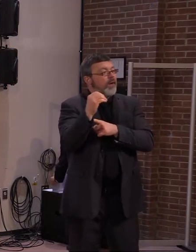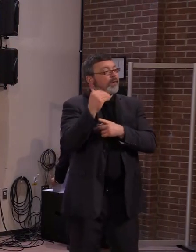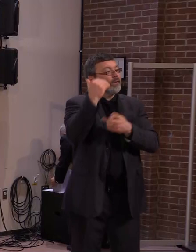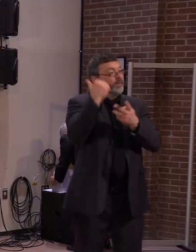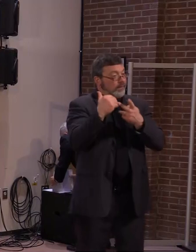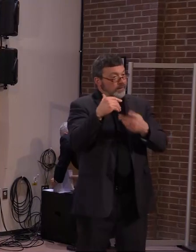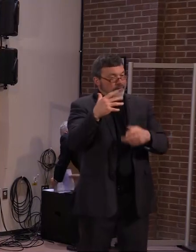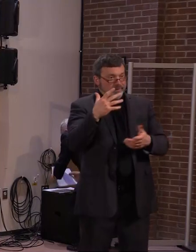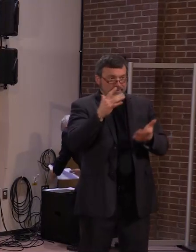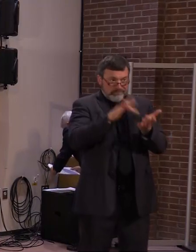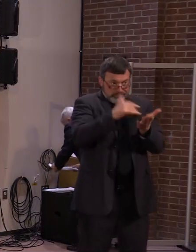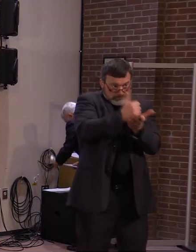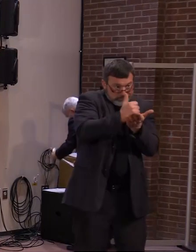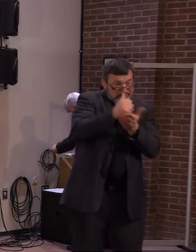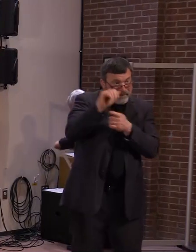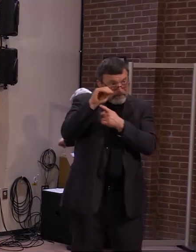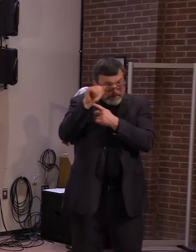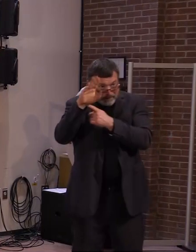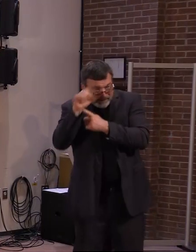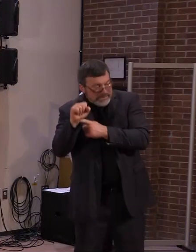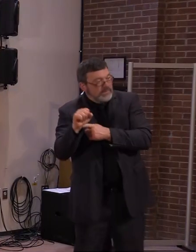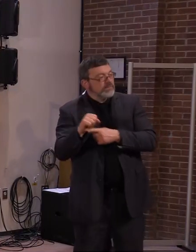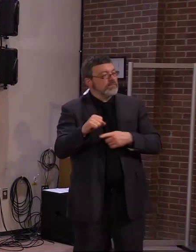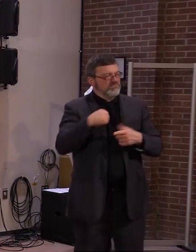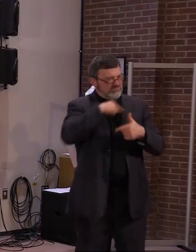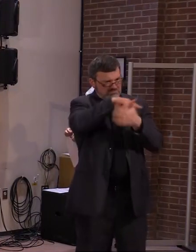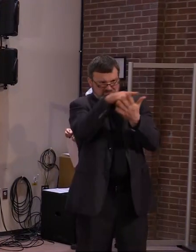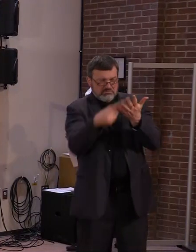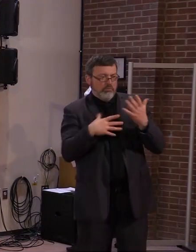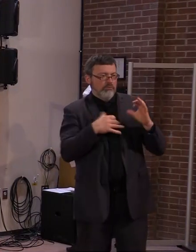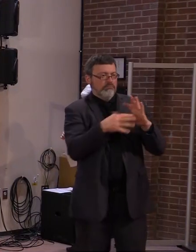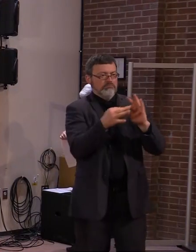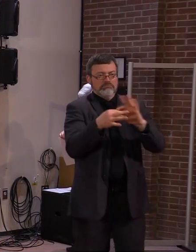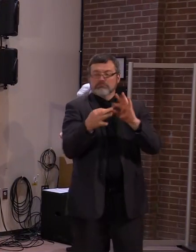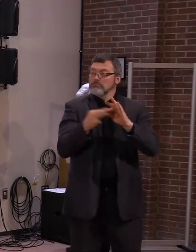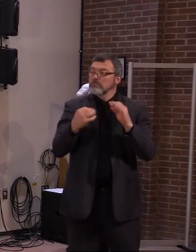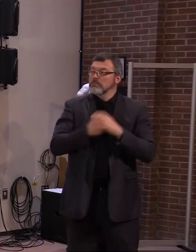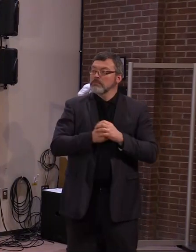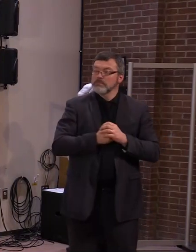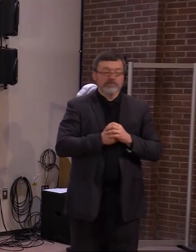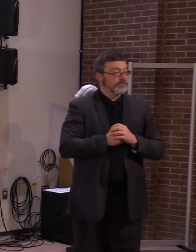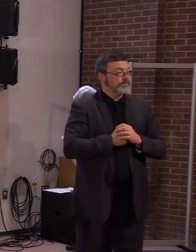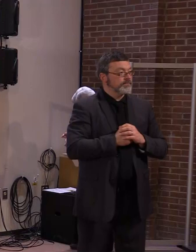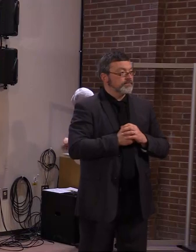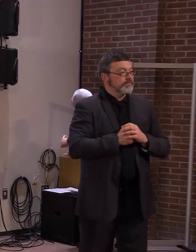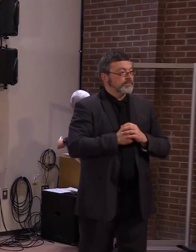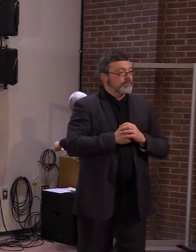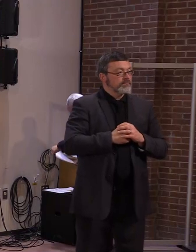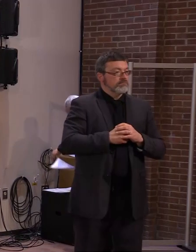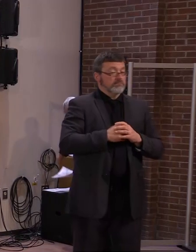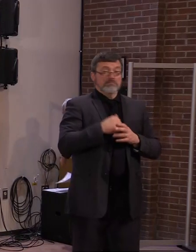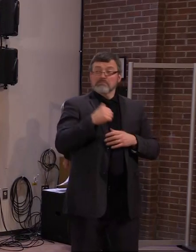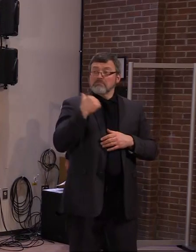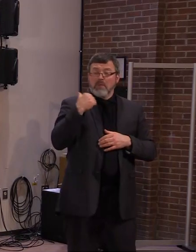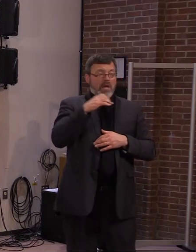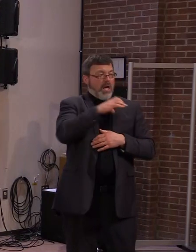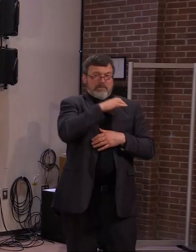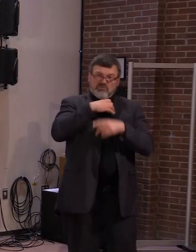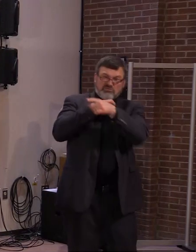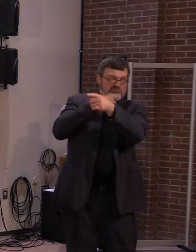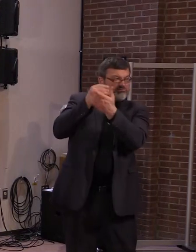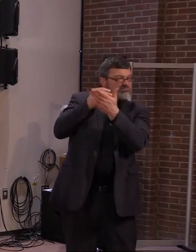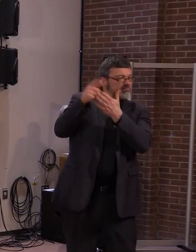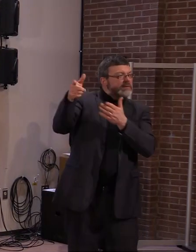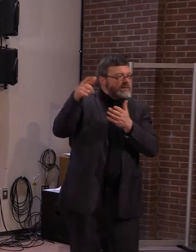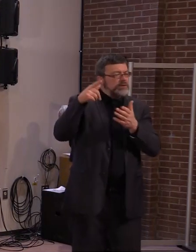unvaccinated. So as Commissioner Pichek discussed, and as you've seen in our data, we're